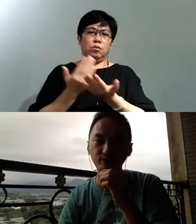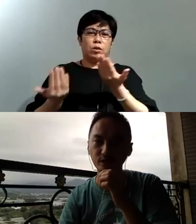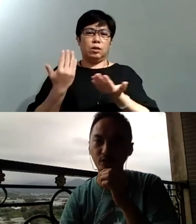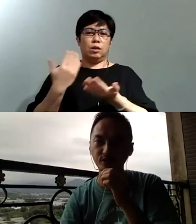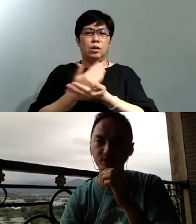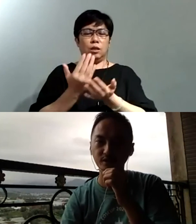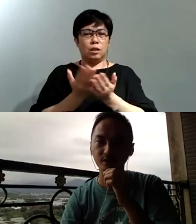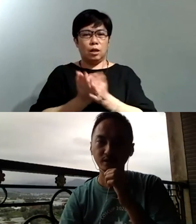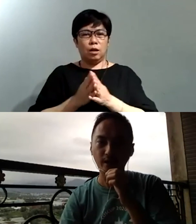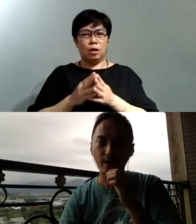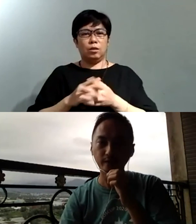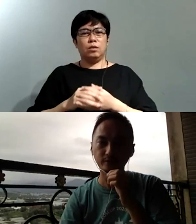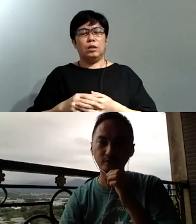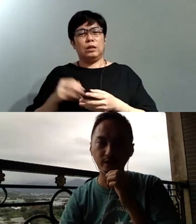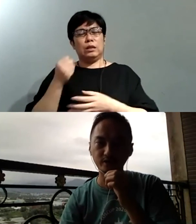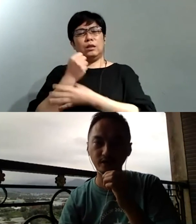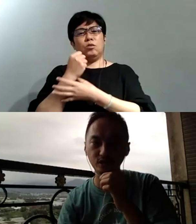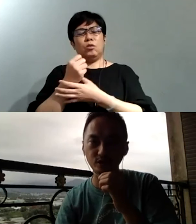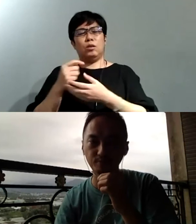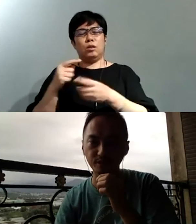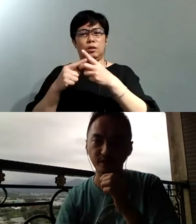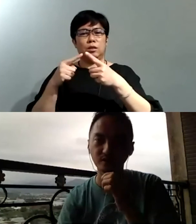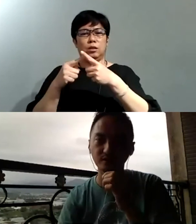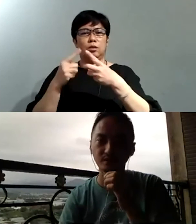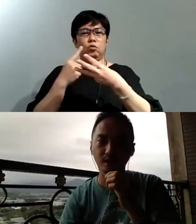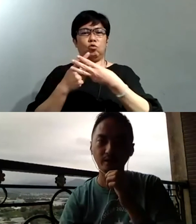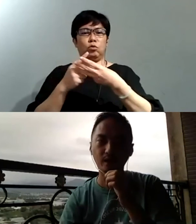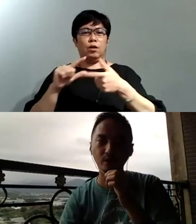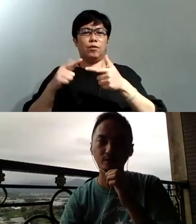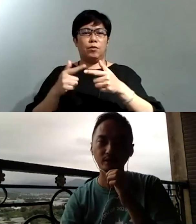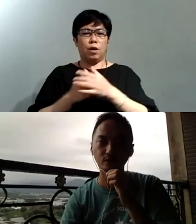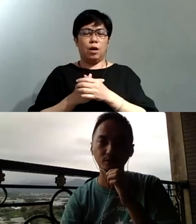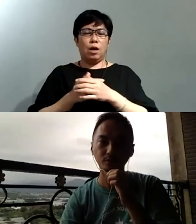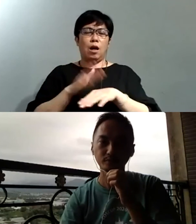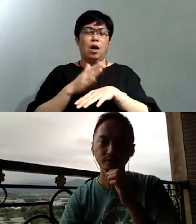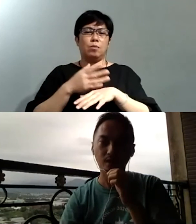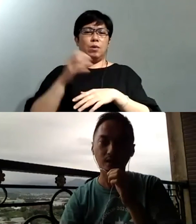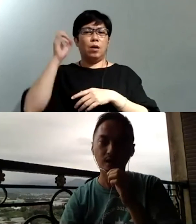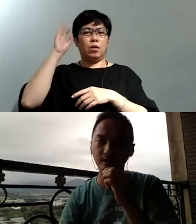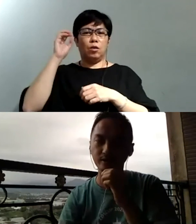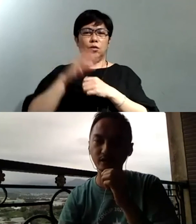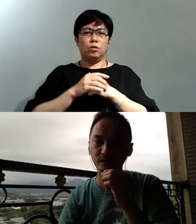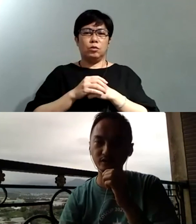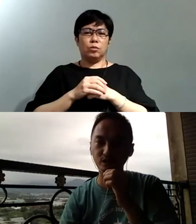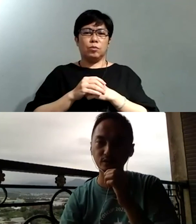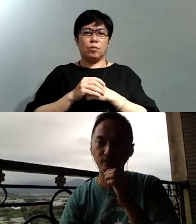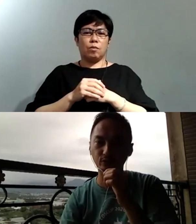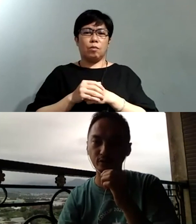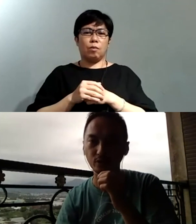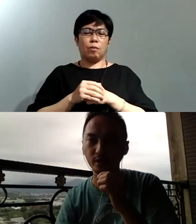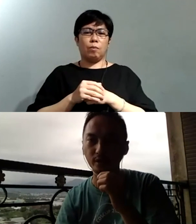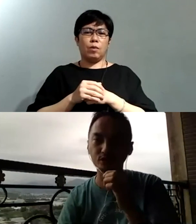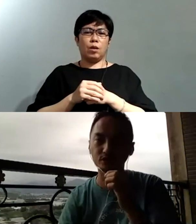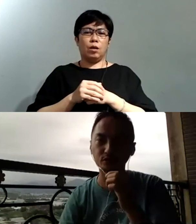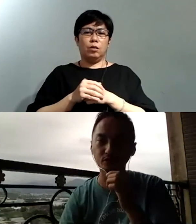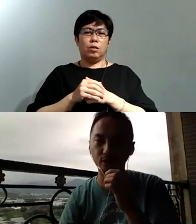fighting for democracy. And as I just presented, I would like to highlight that there's actually a third